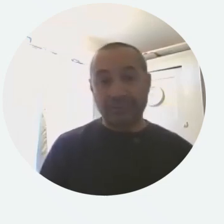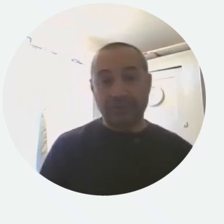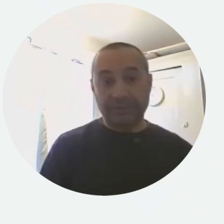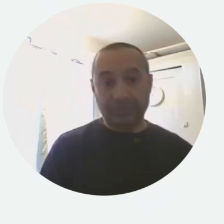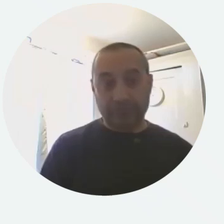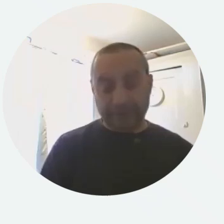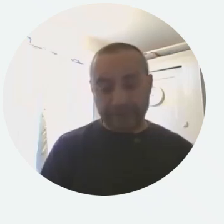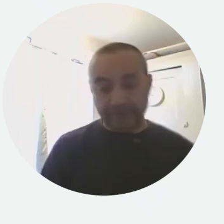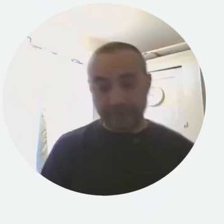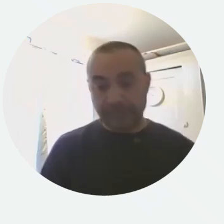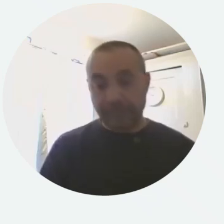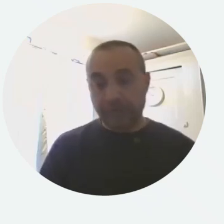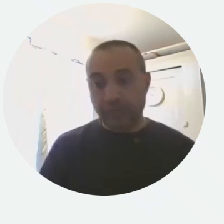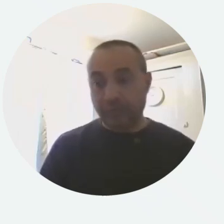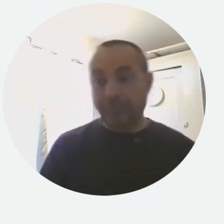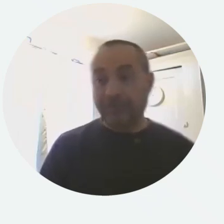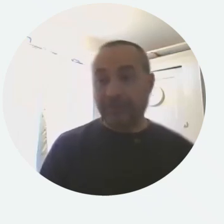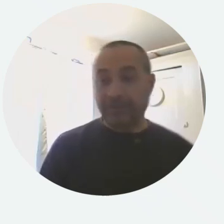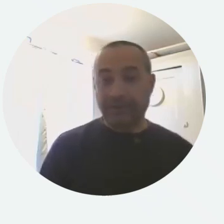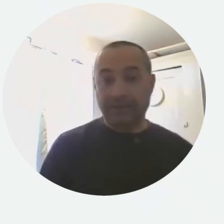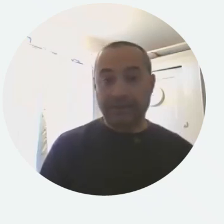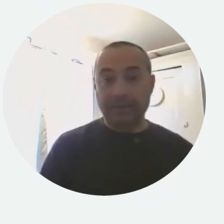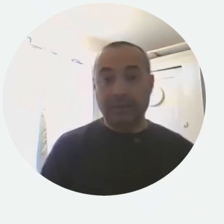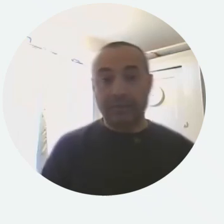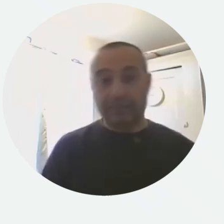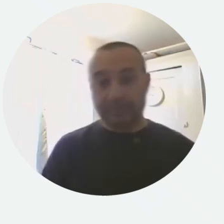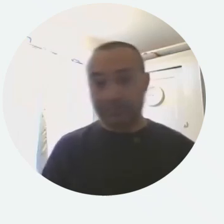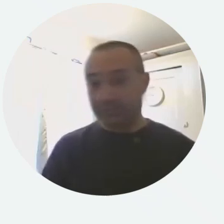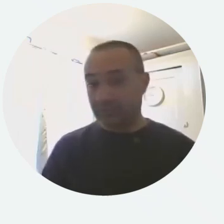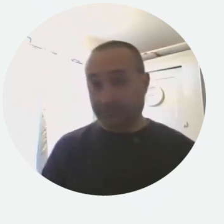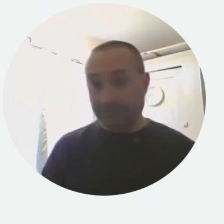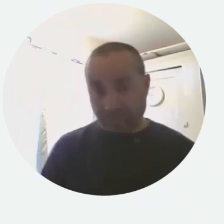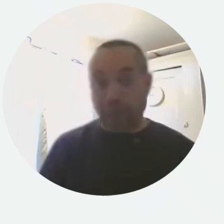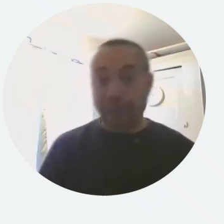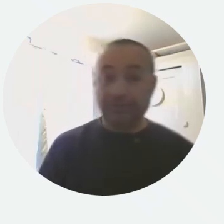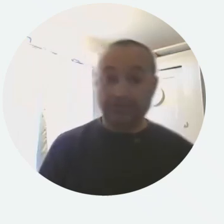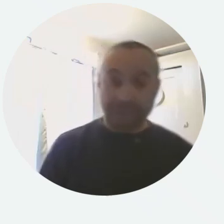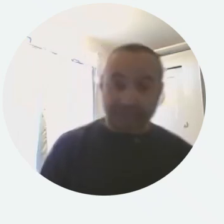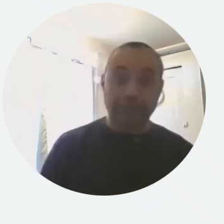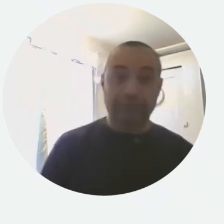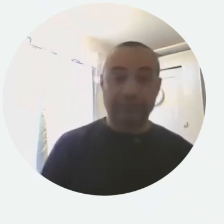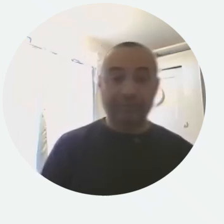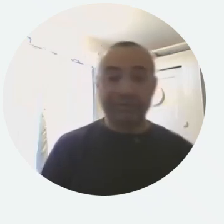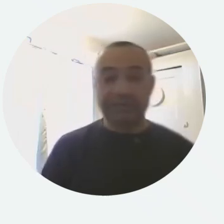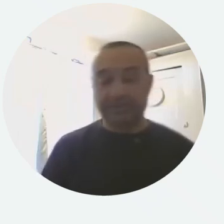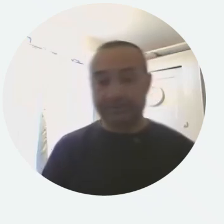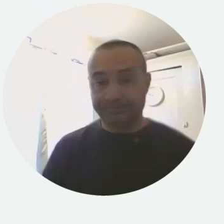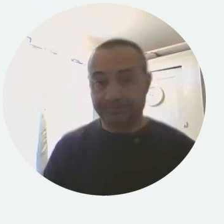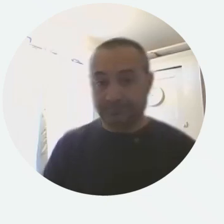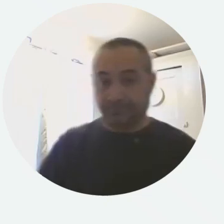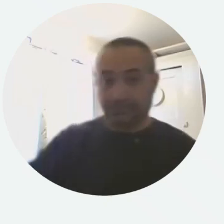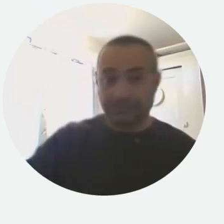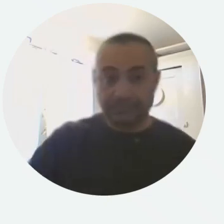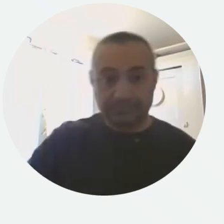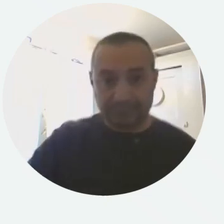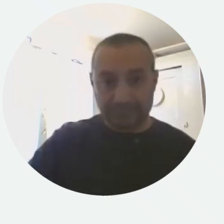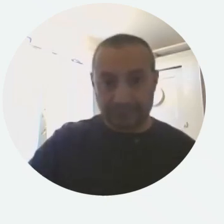lead the way towards becoming a more verbal or hopefully completely verbal communicator.